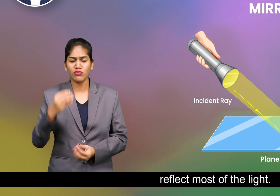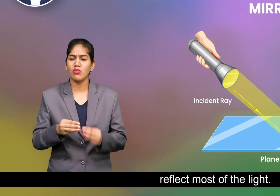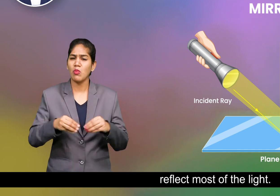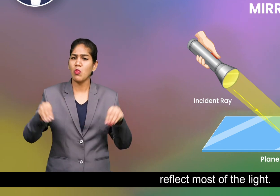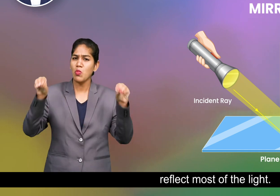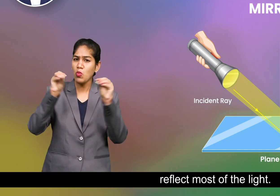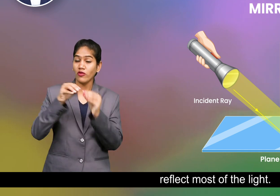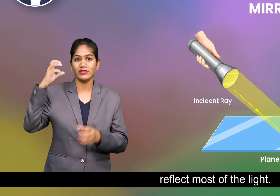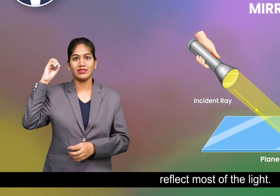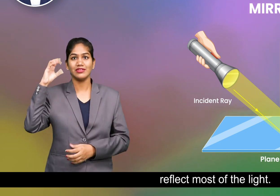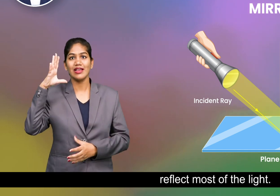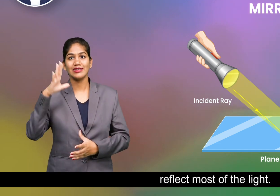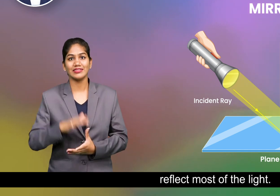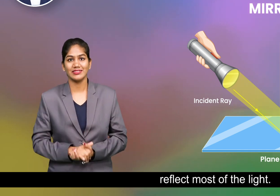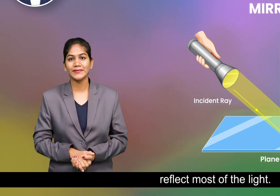light.